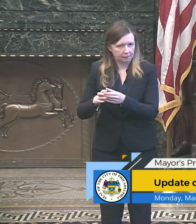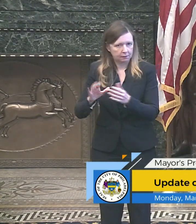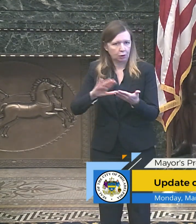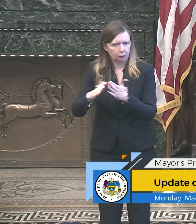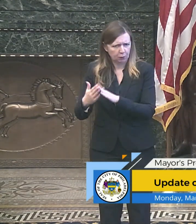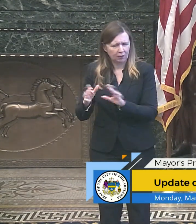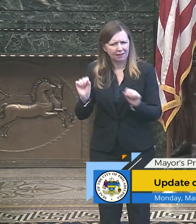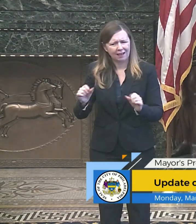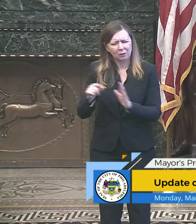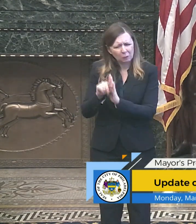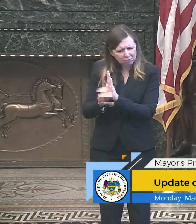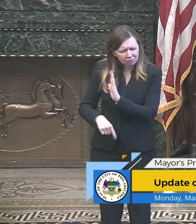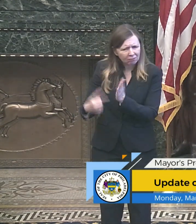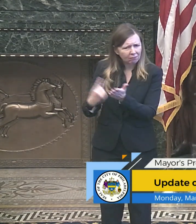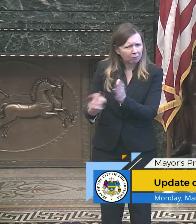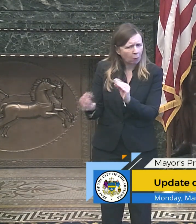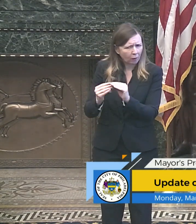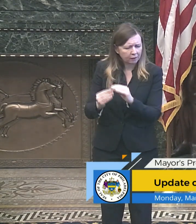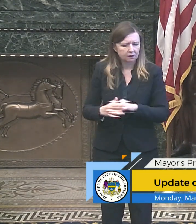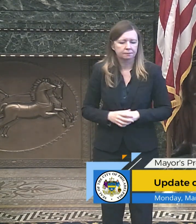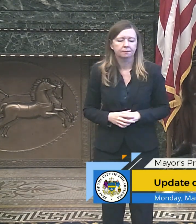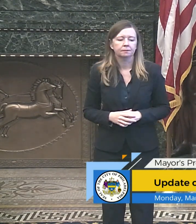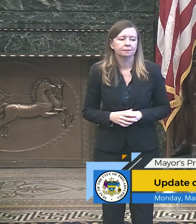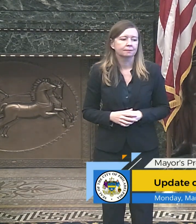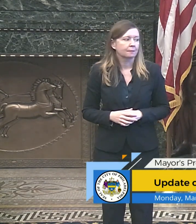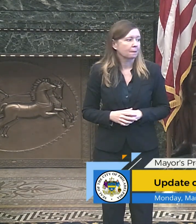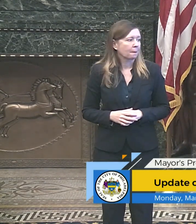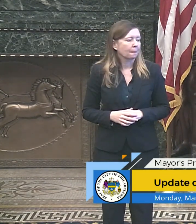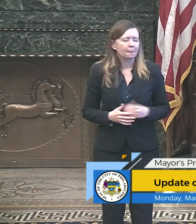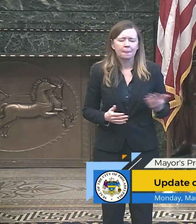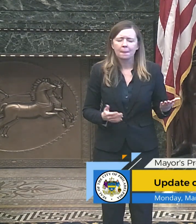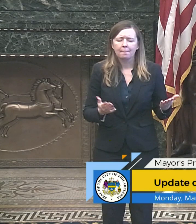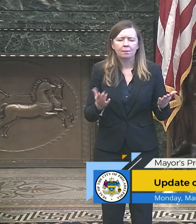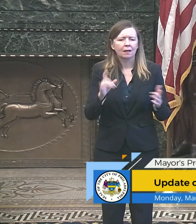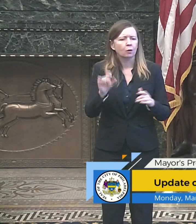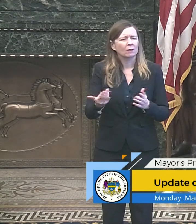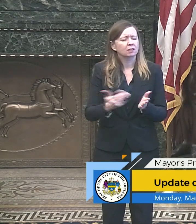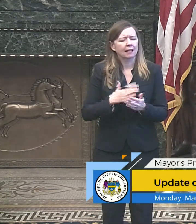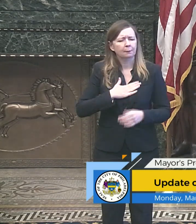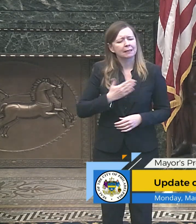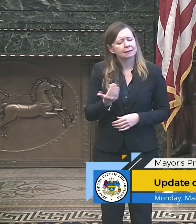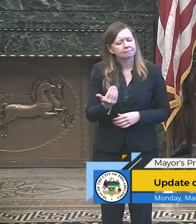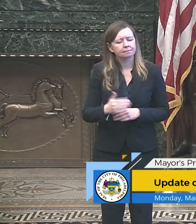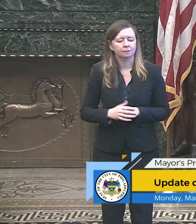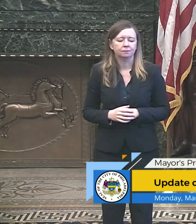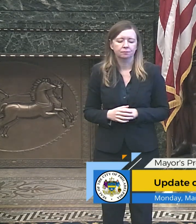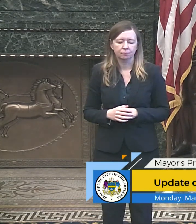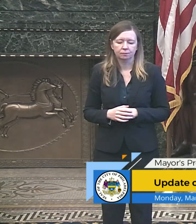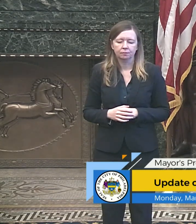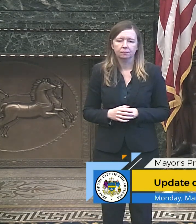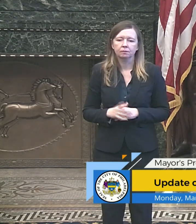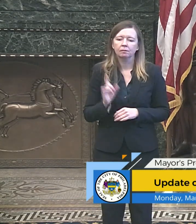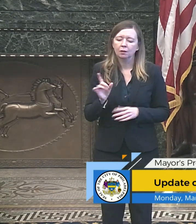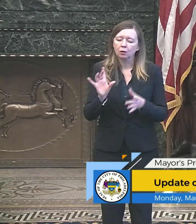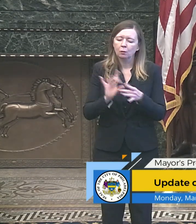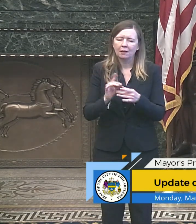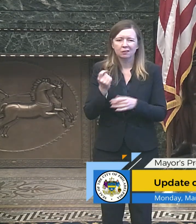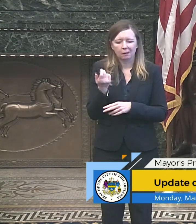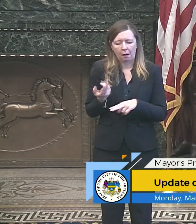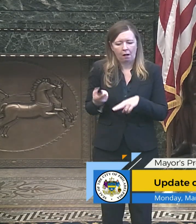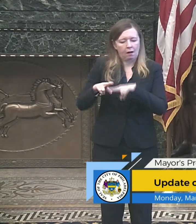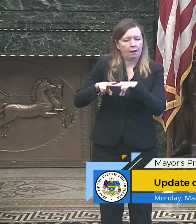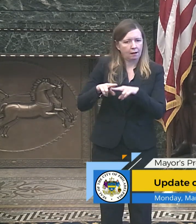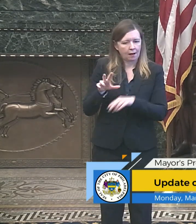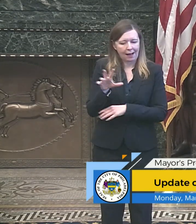more depth? I'm sorry, I didn't hear the question. Could you say it again? You mentioned there was a slight surge